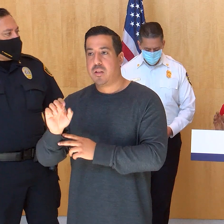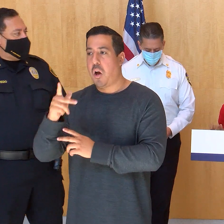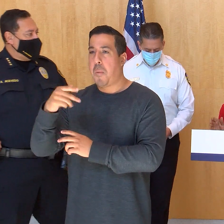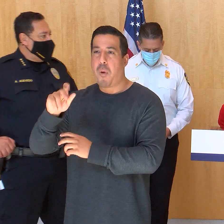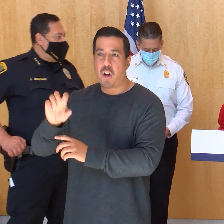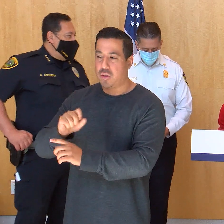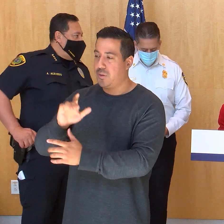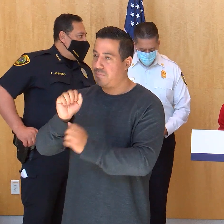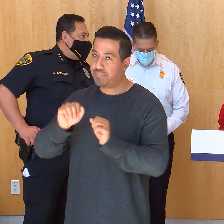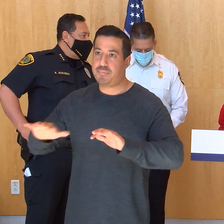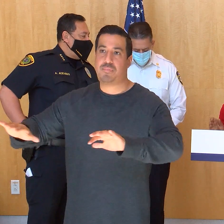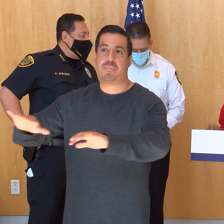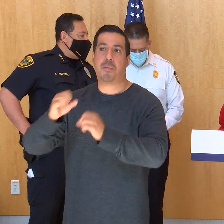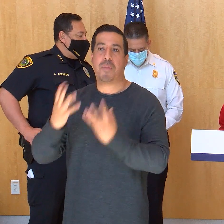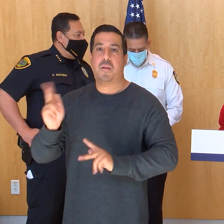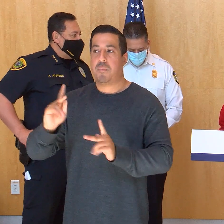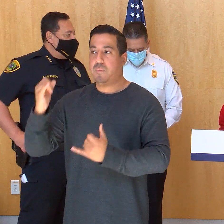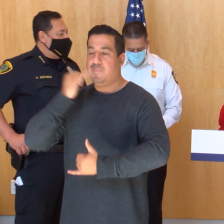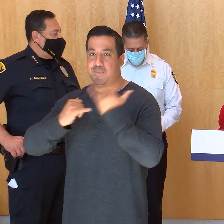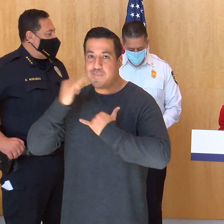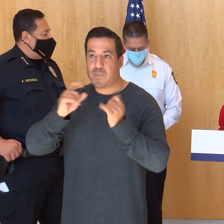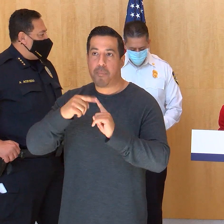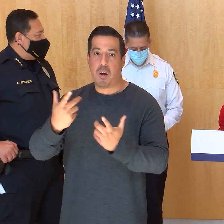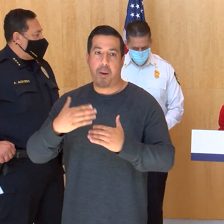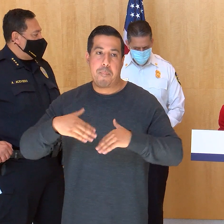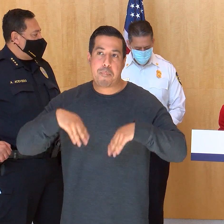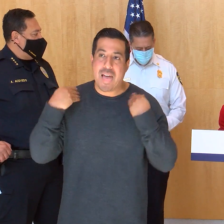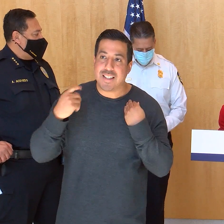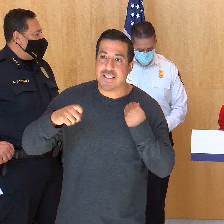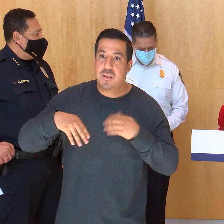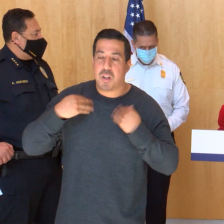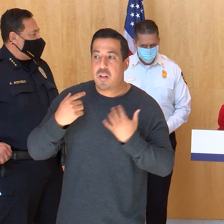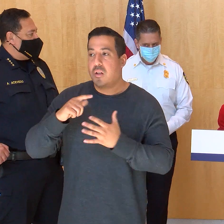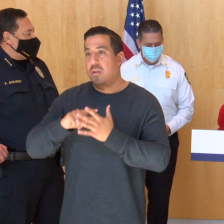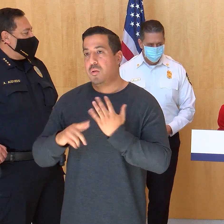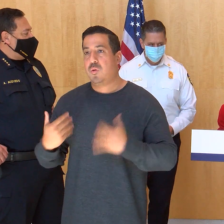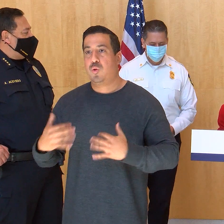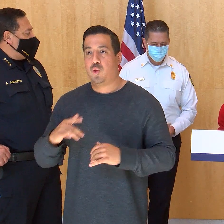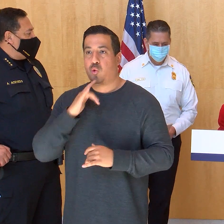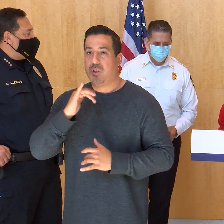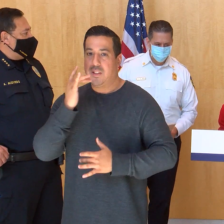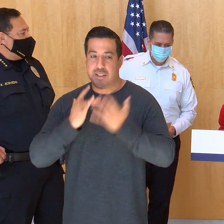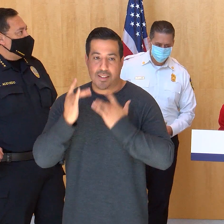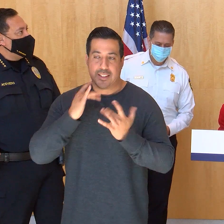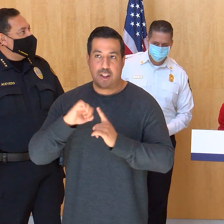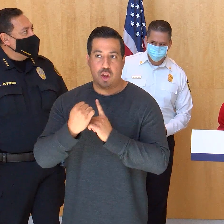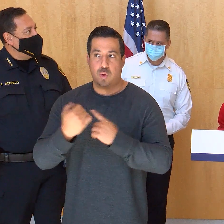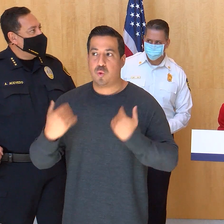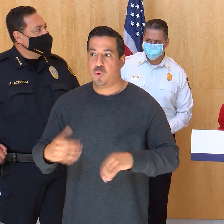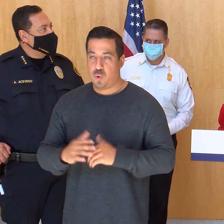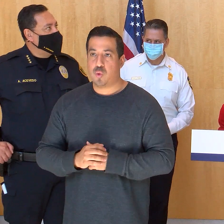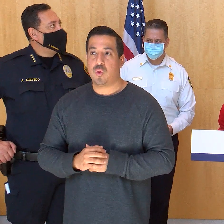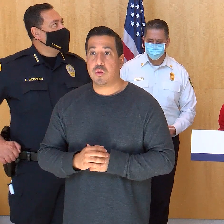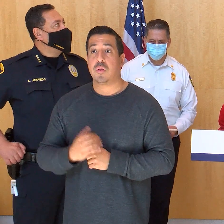A lot of senior citizens. We get calls about blankets, and so we're really in a desperate set of circumstances. In the